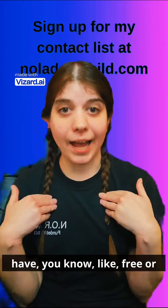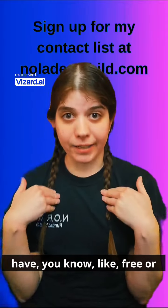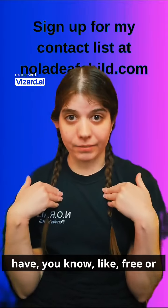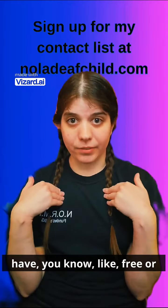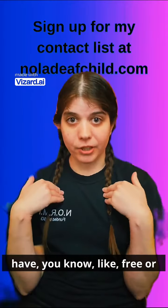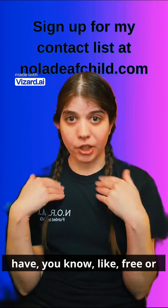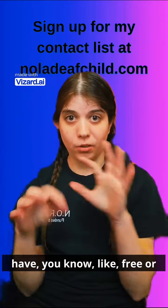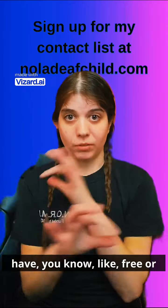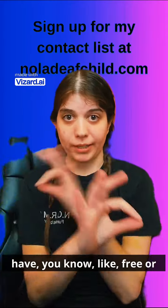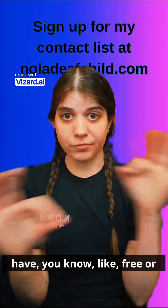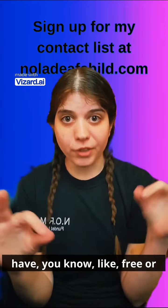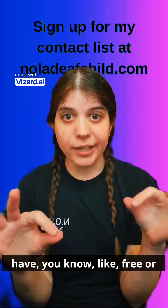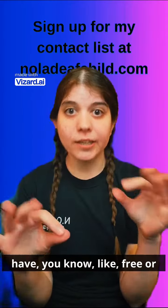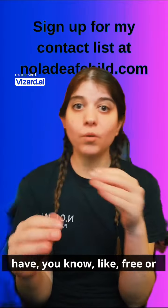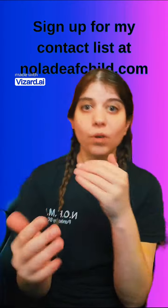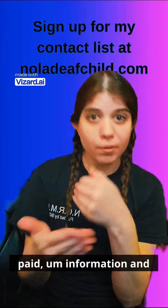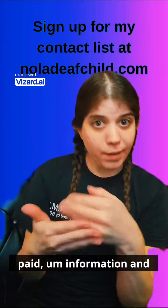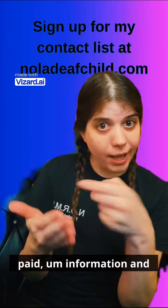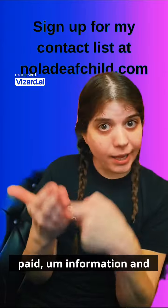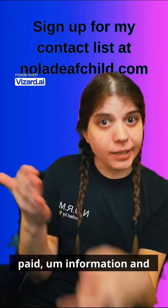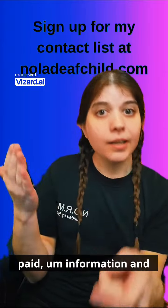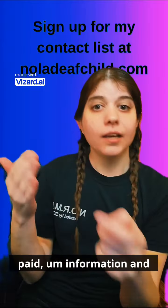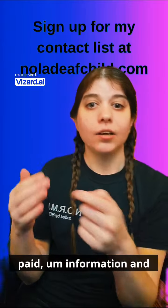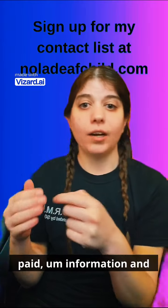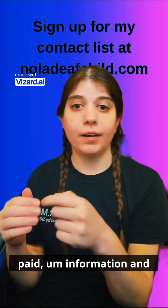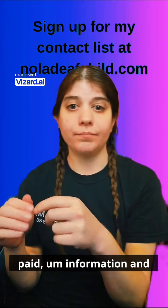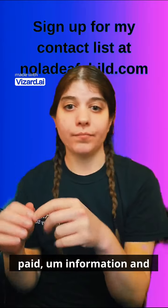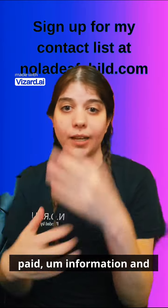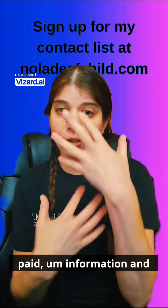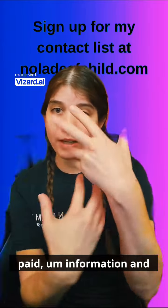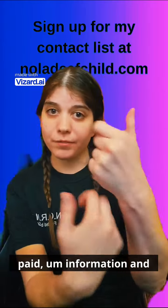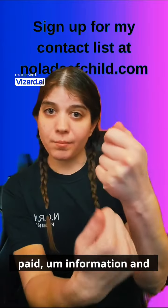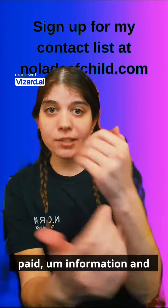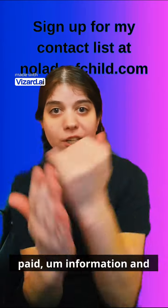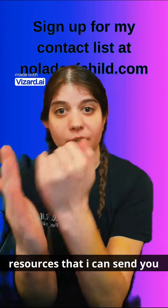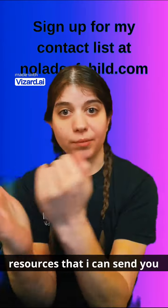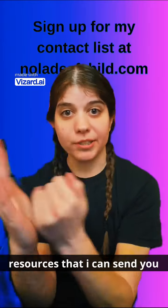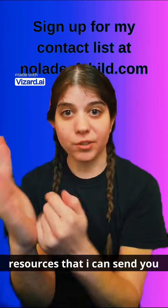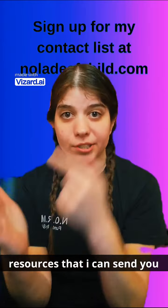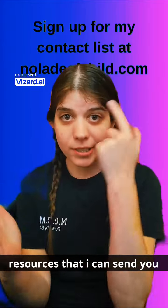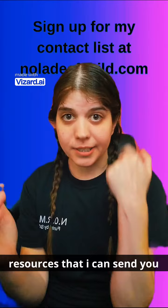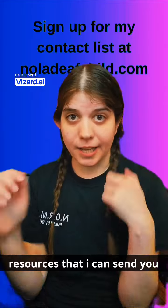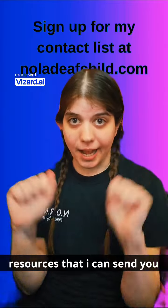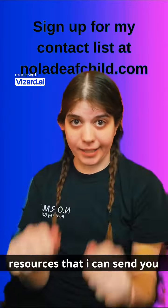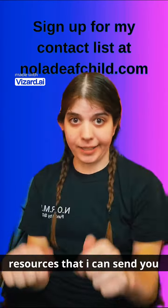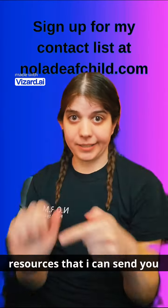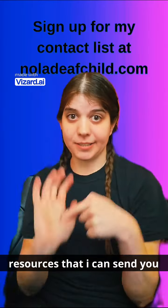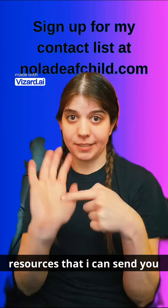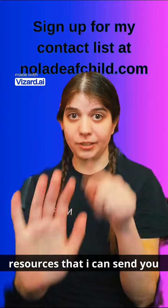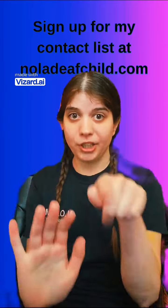have, free or paid information and resources that I can send you.